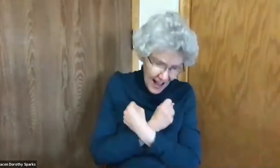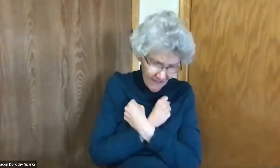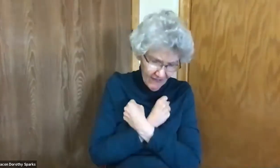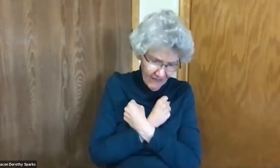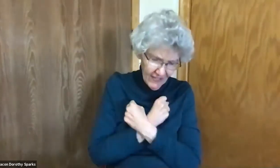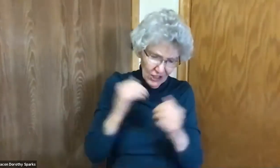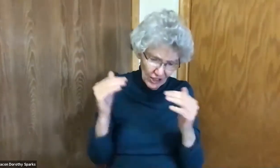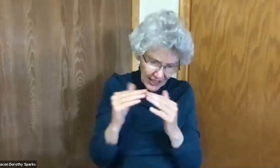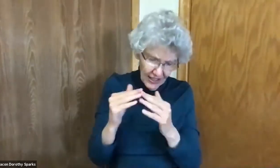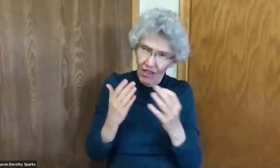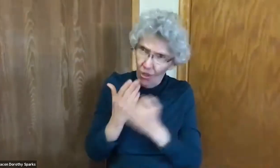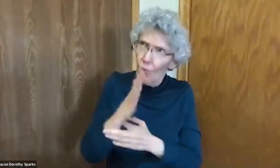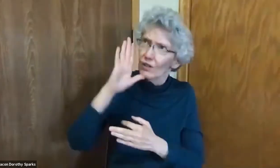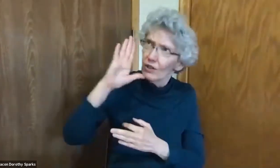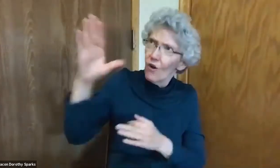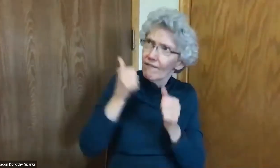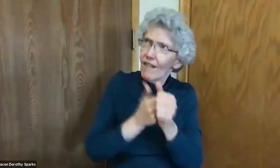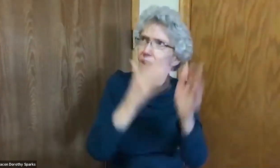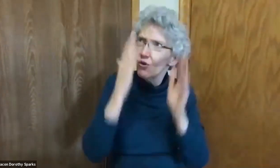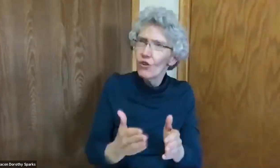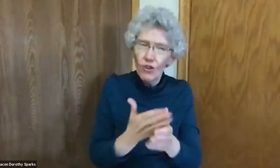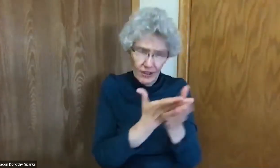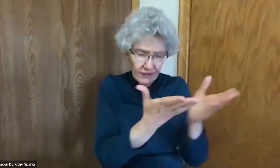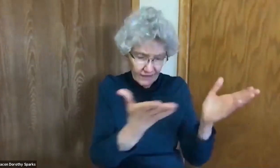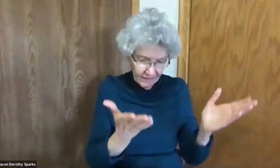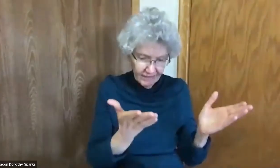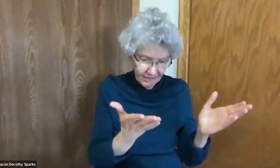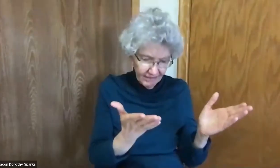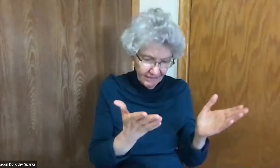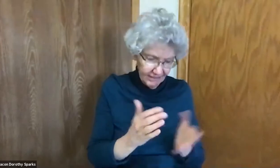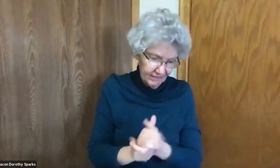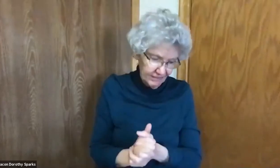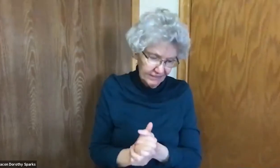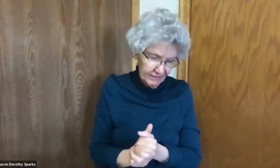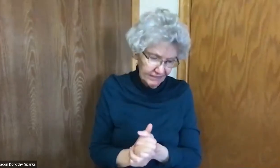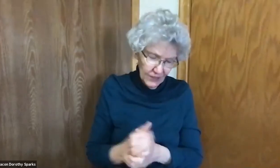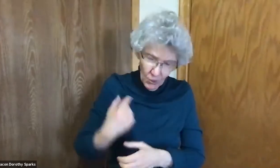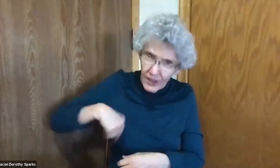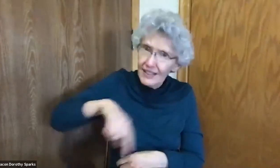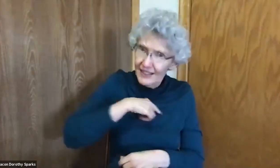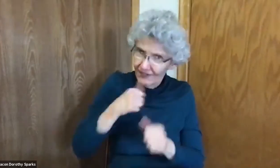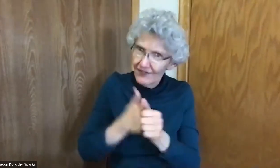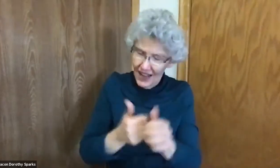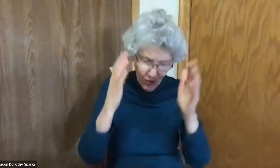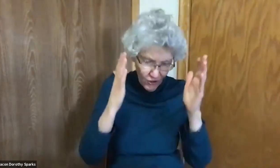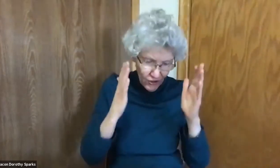They long to see your love and justice expressed through your followers.